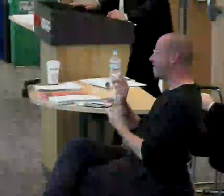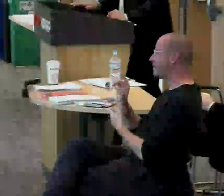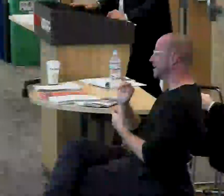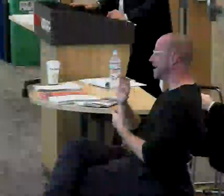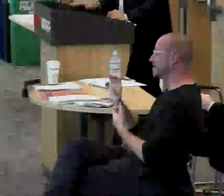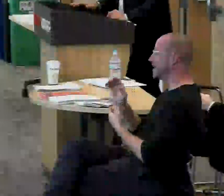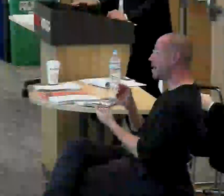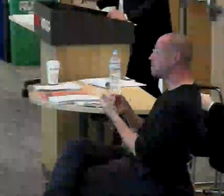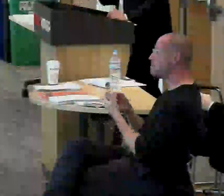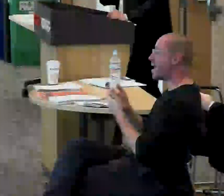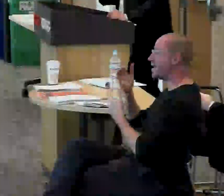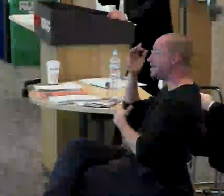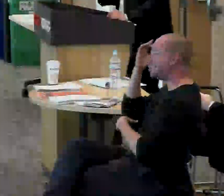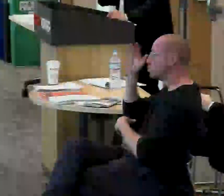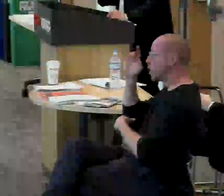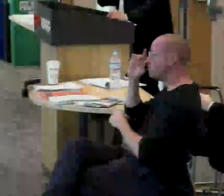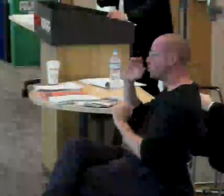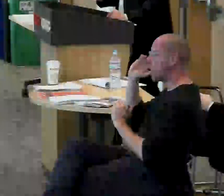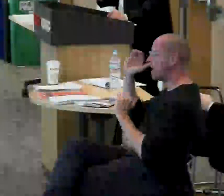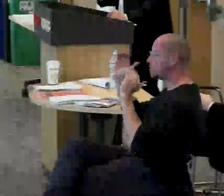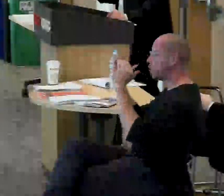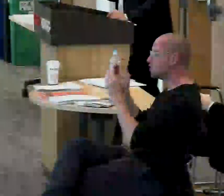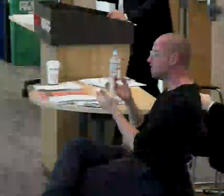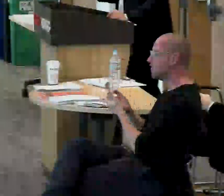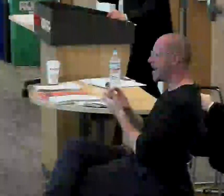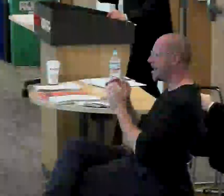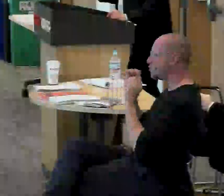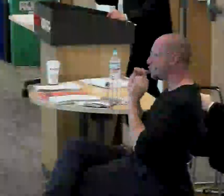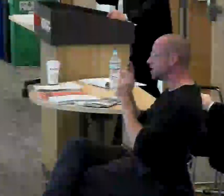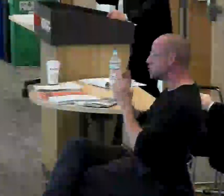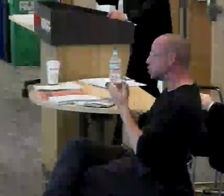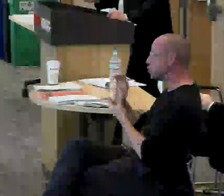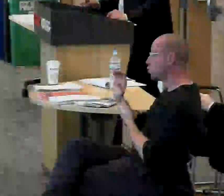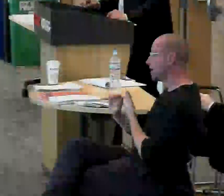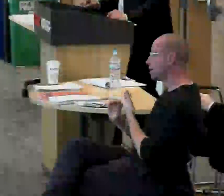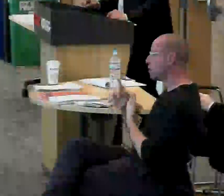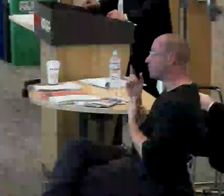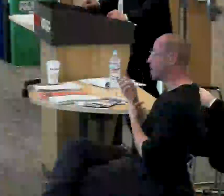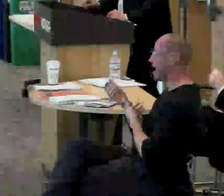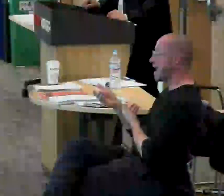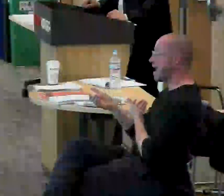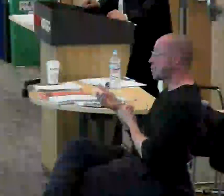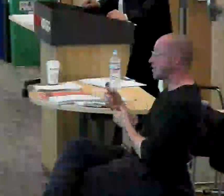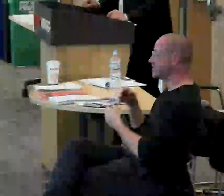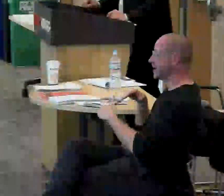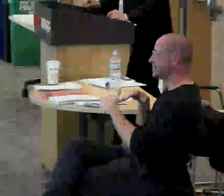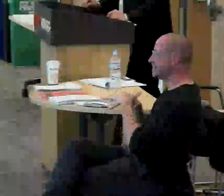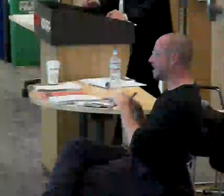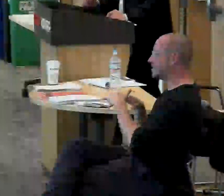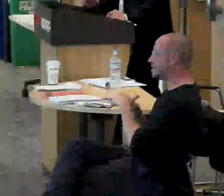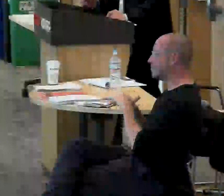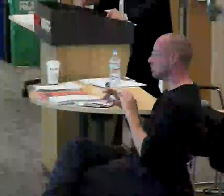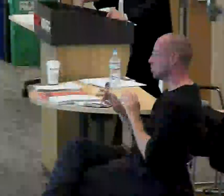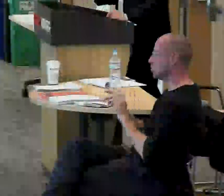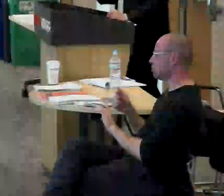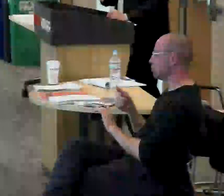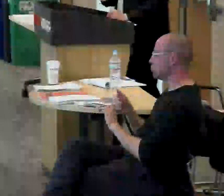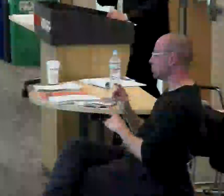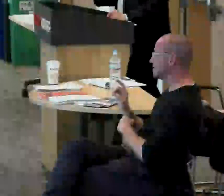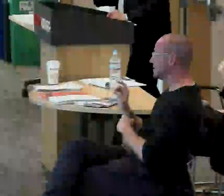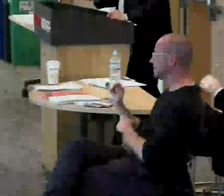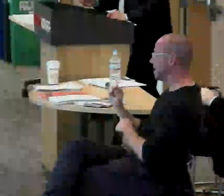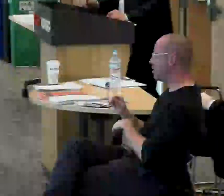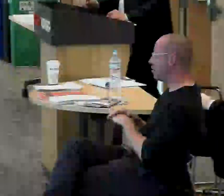for Adults financial education curricula to be more interactive and accessible for people with disabilities, and include